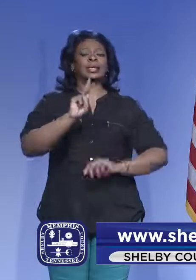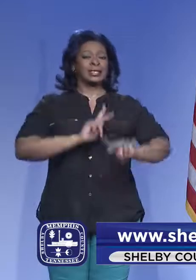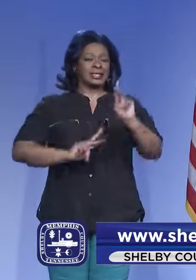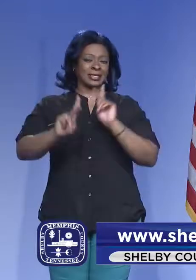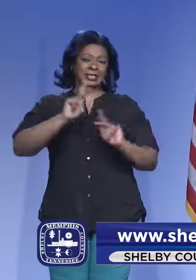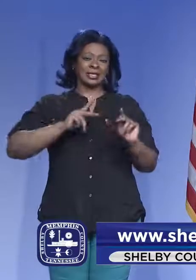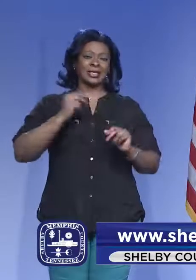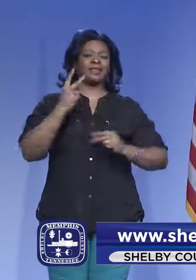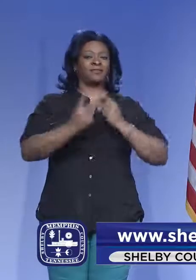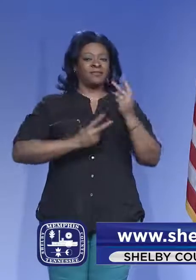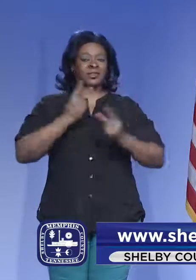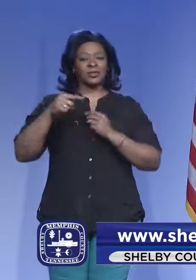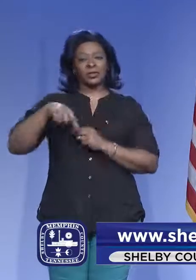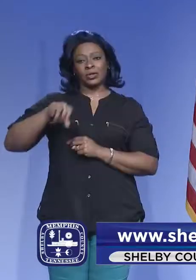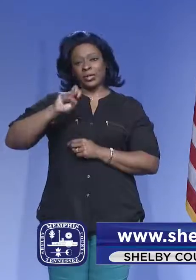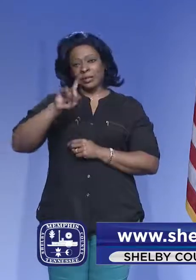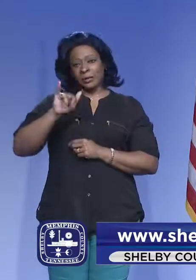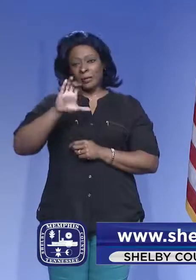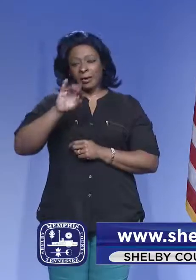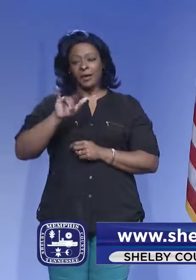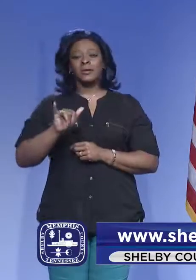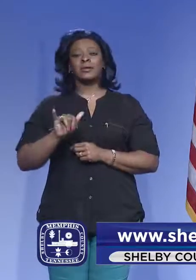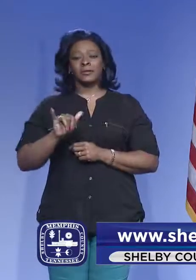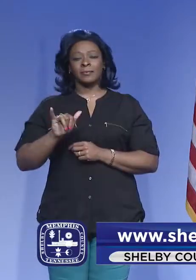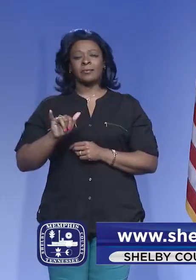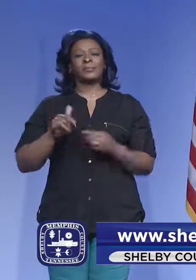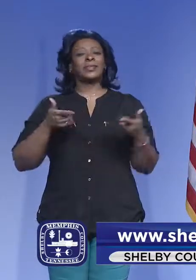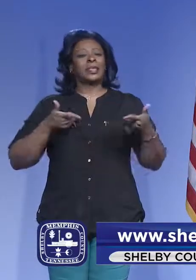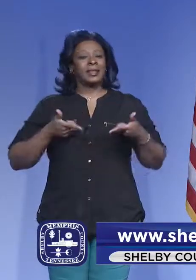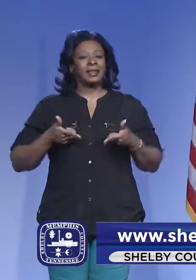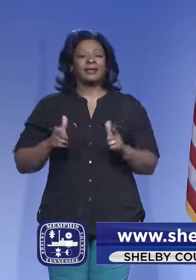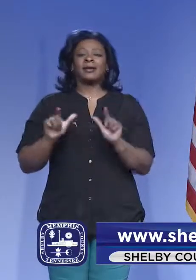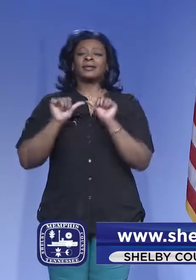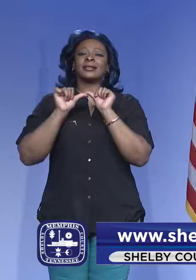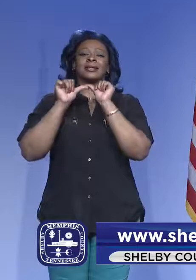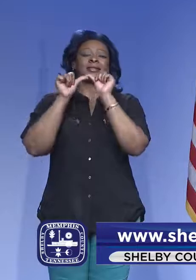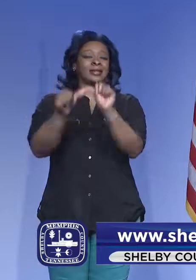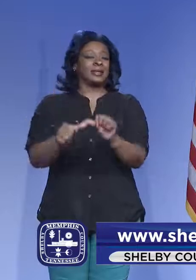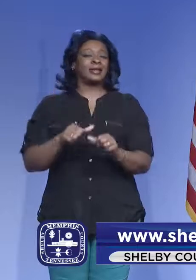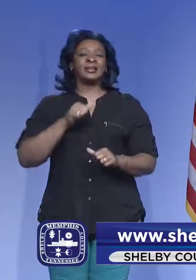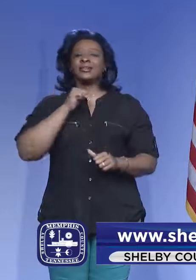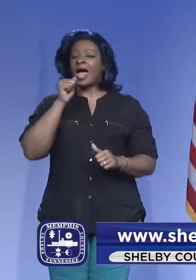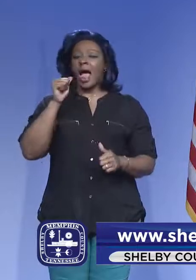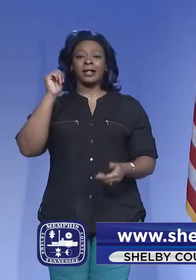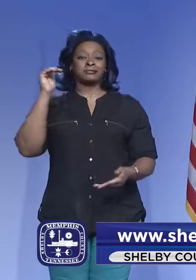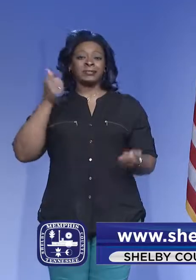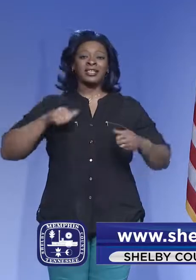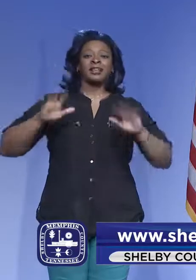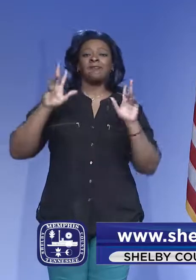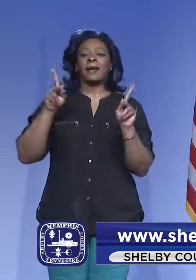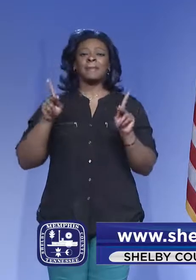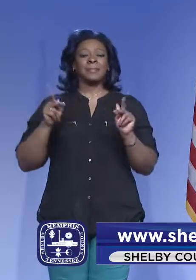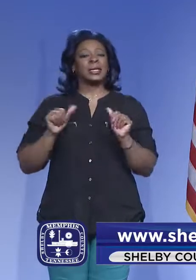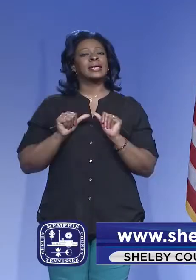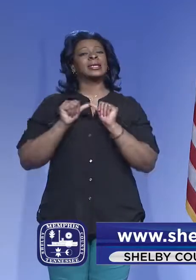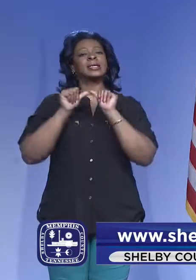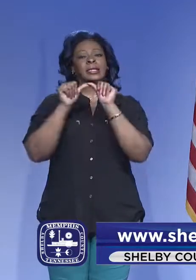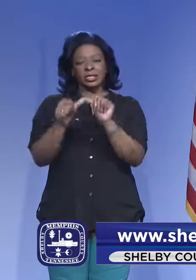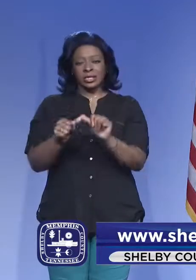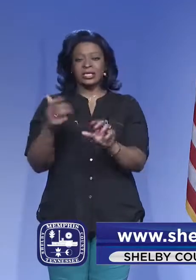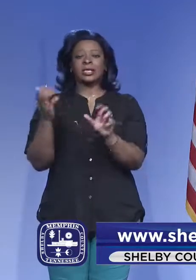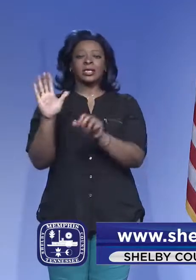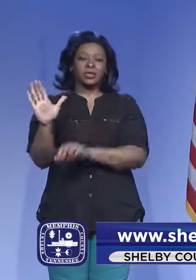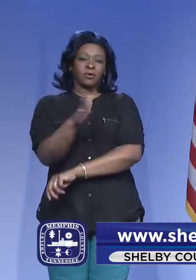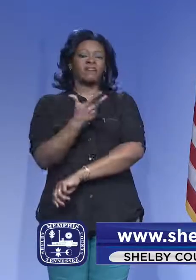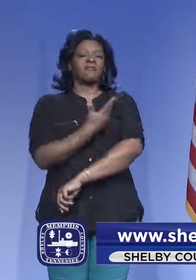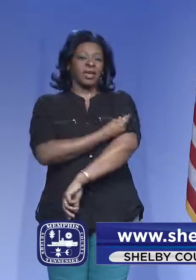citizens and visitors of Shelby County, let's continue. Let's not let up. Let's continue getting